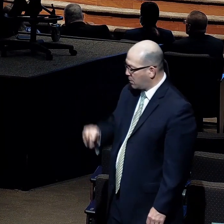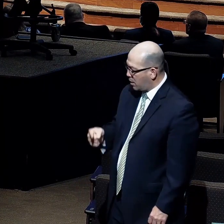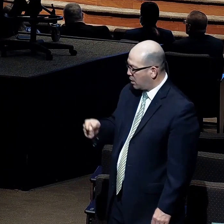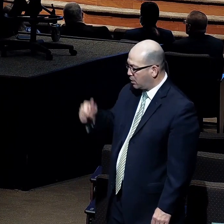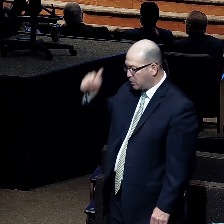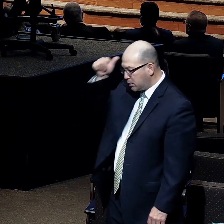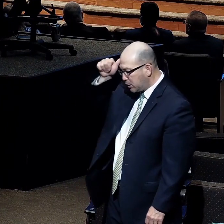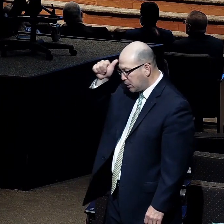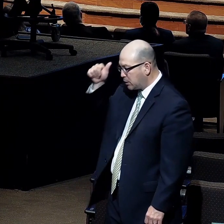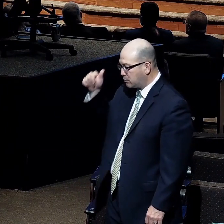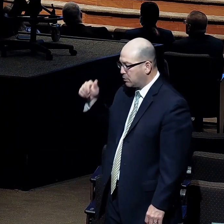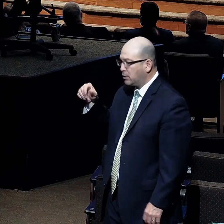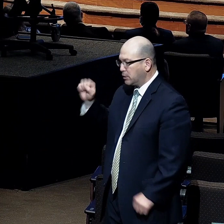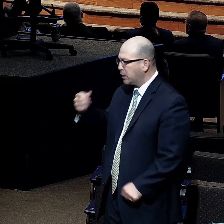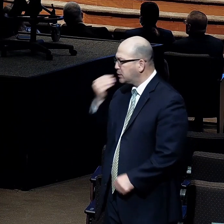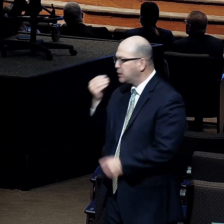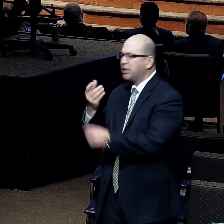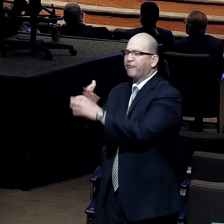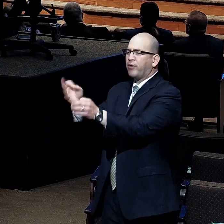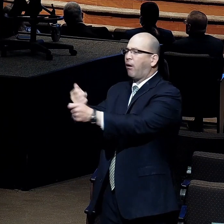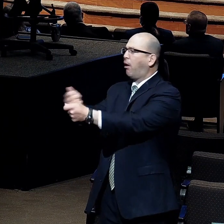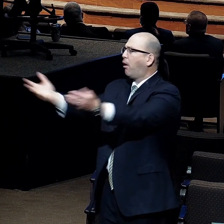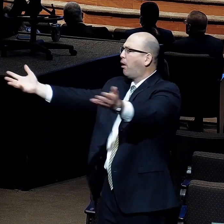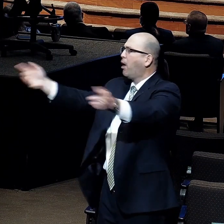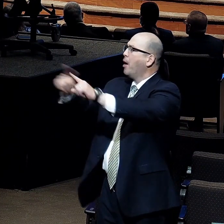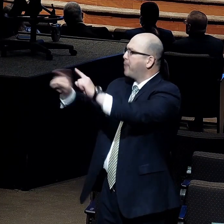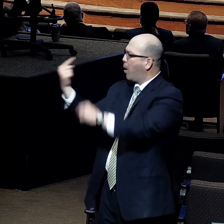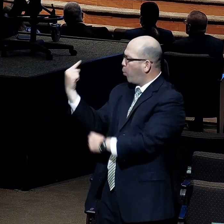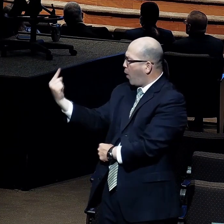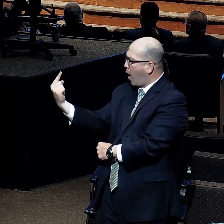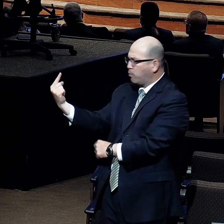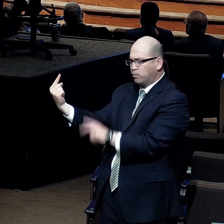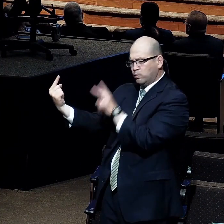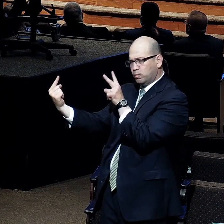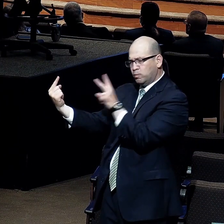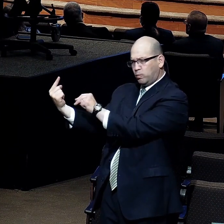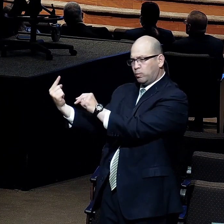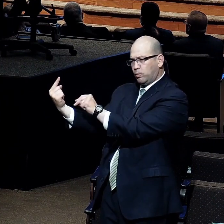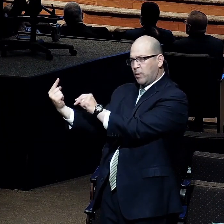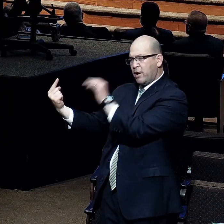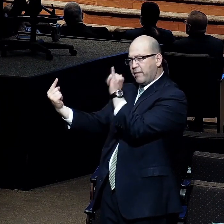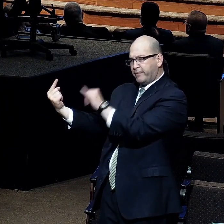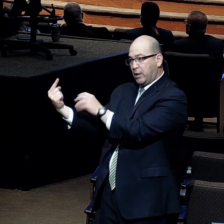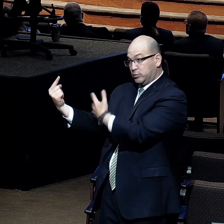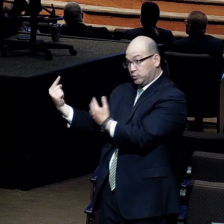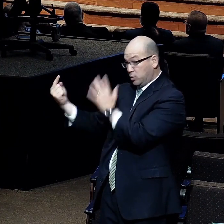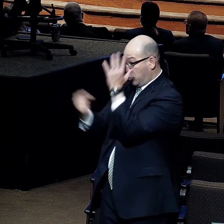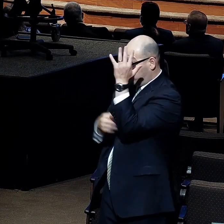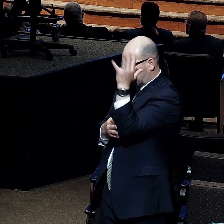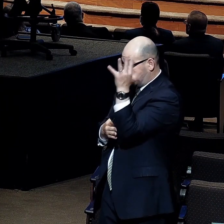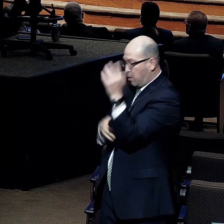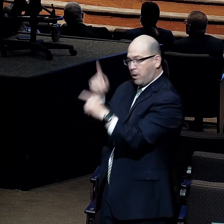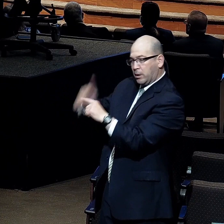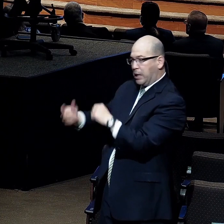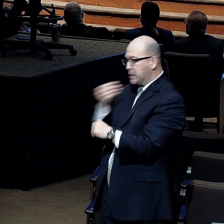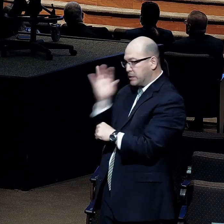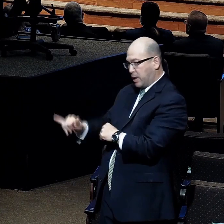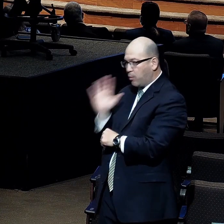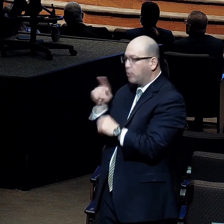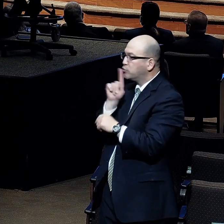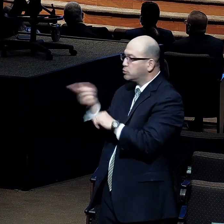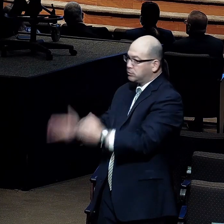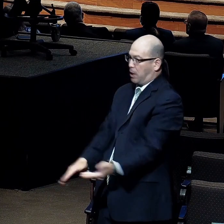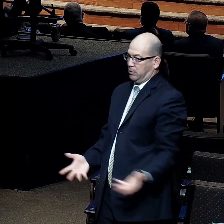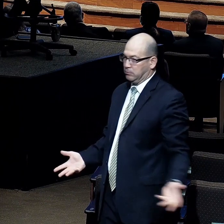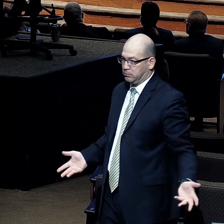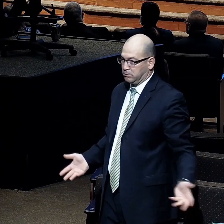thou mayest freely eat, but the tree of good and evil thou eatest, thou shalt surely die." That's what God